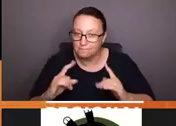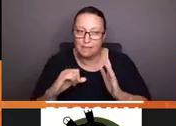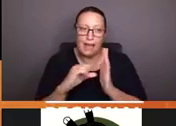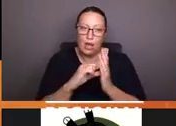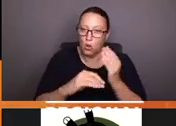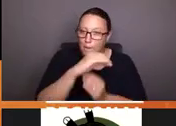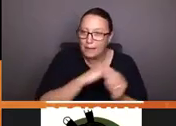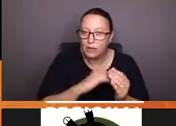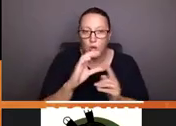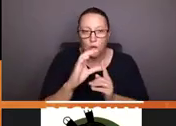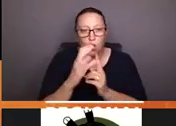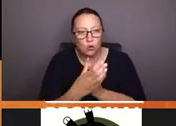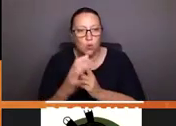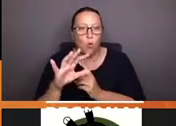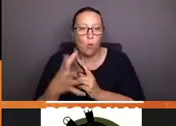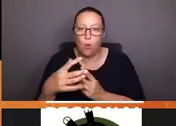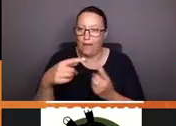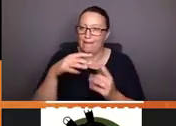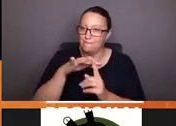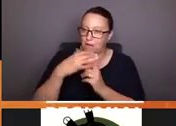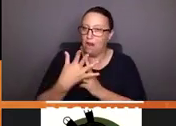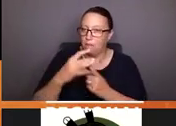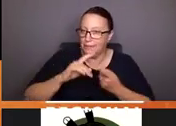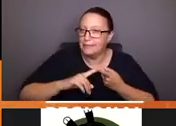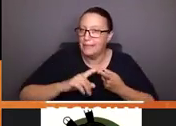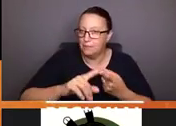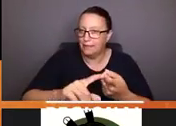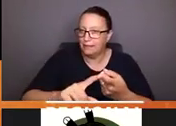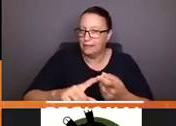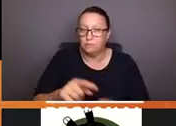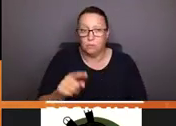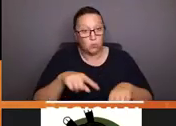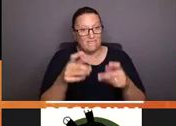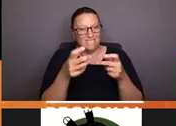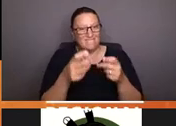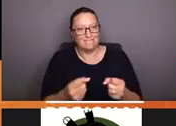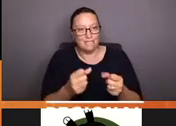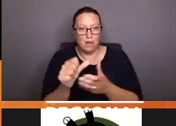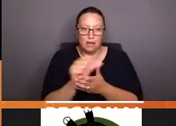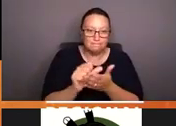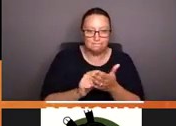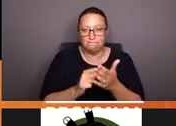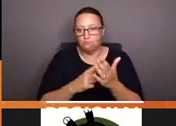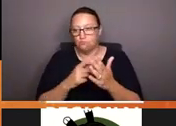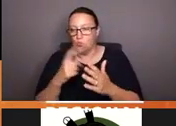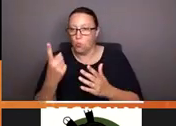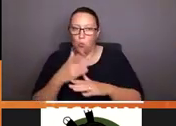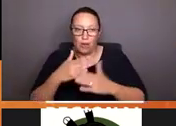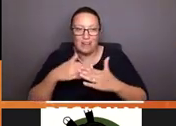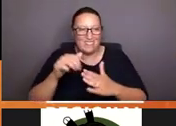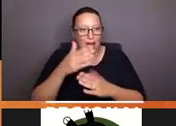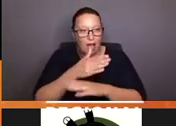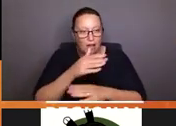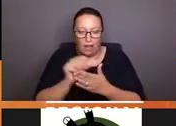environmental sustainability. We want to support activities that will help artists and practitioners develop sustainable